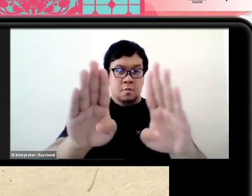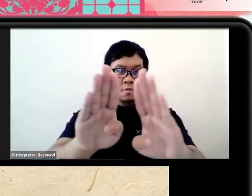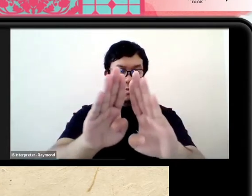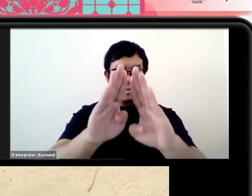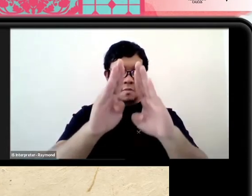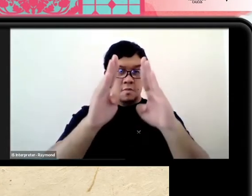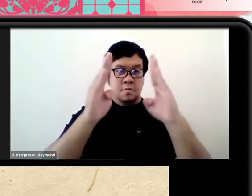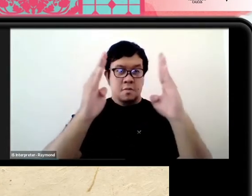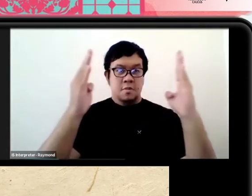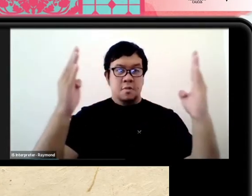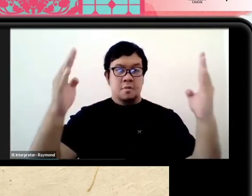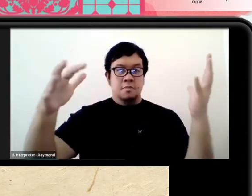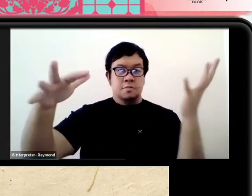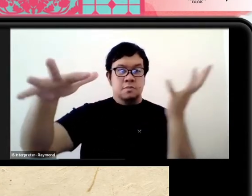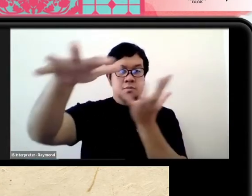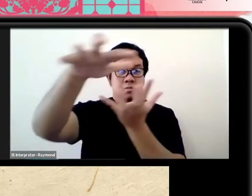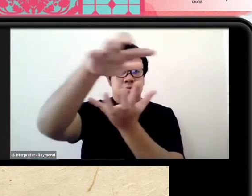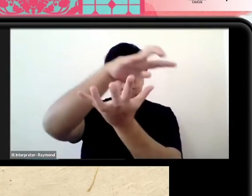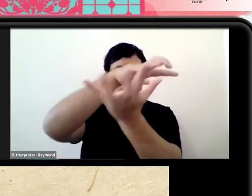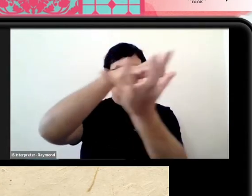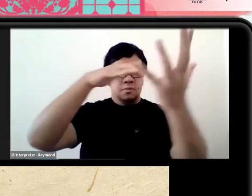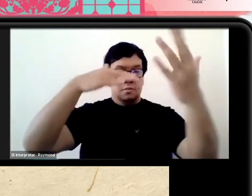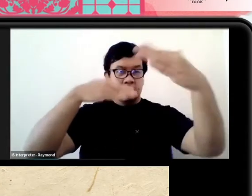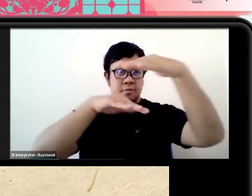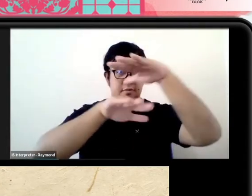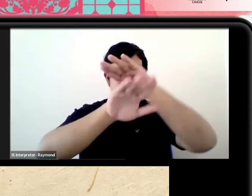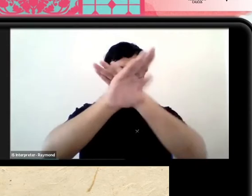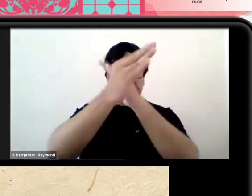between heaven and earth.